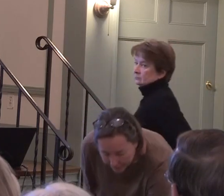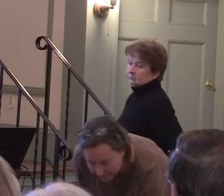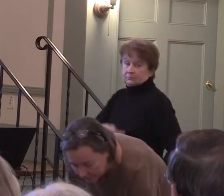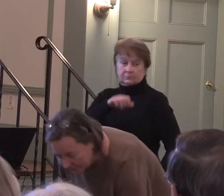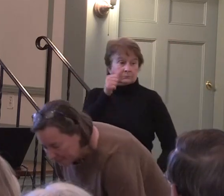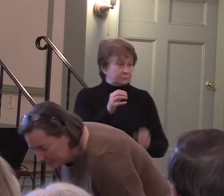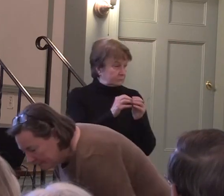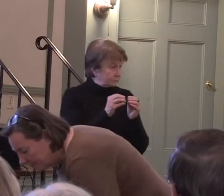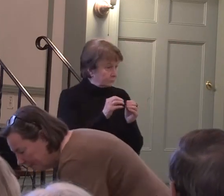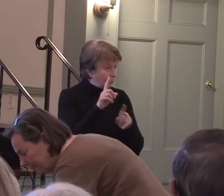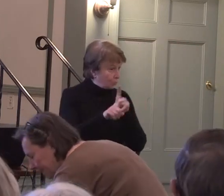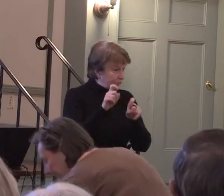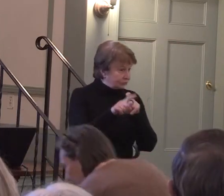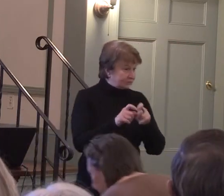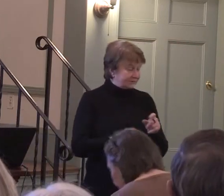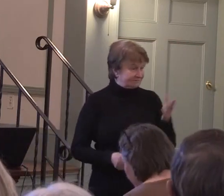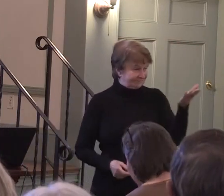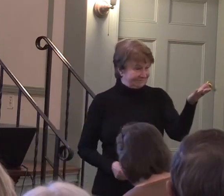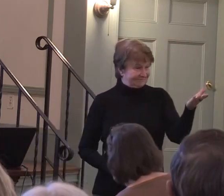Any other questions?